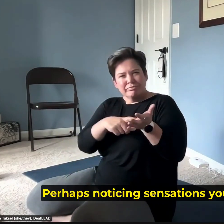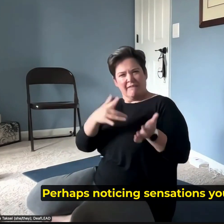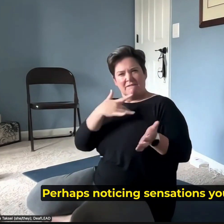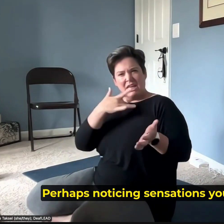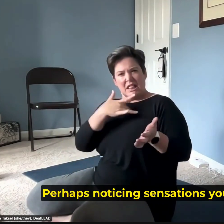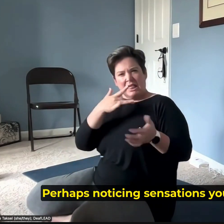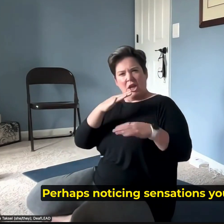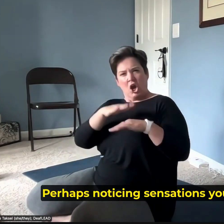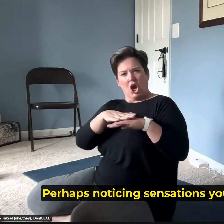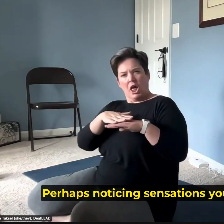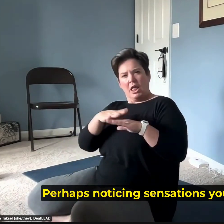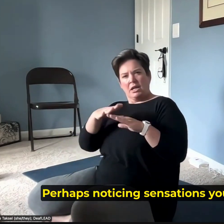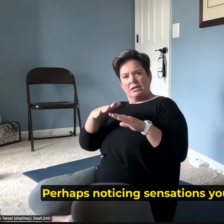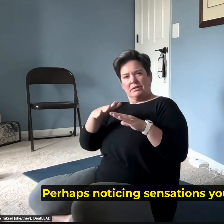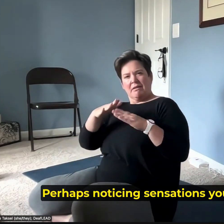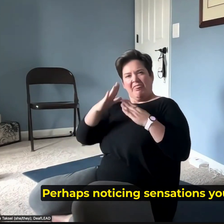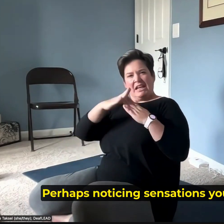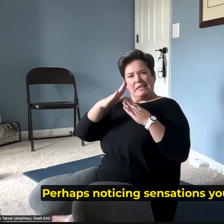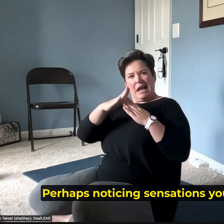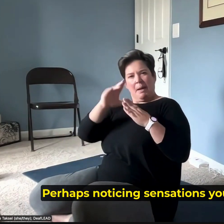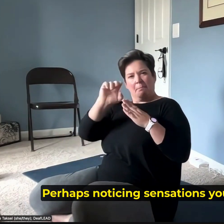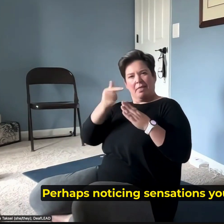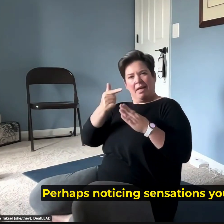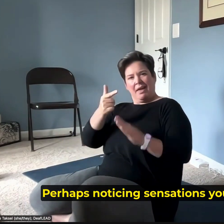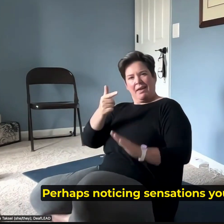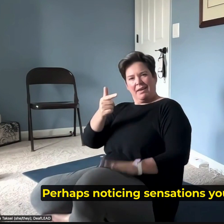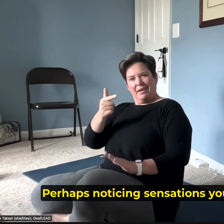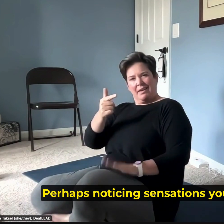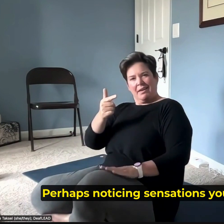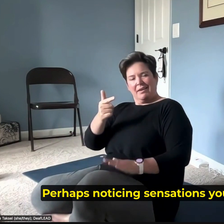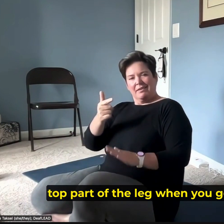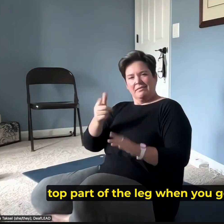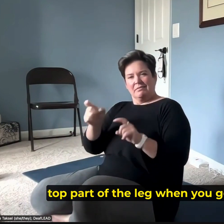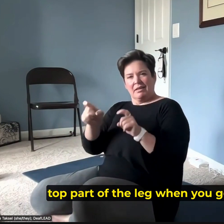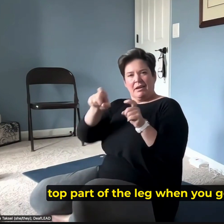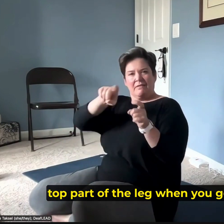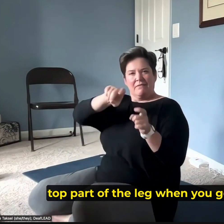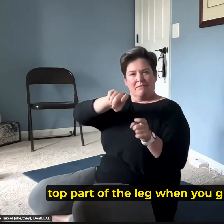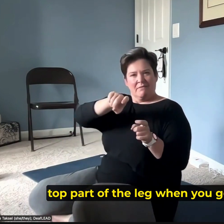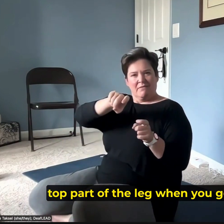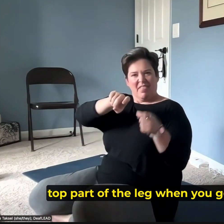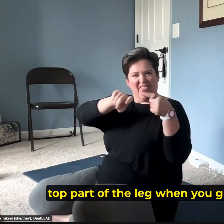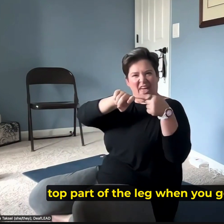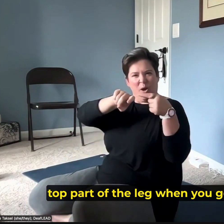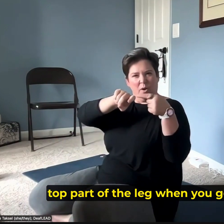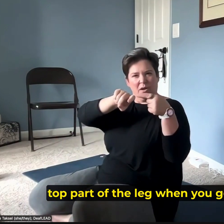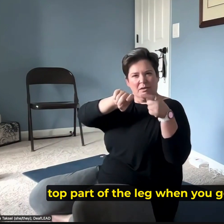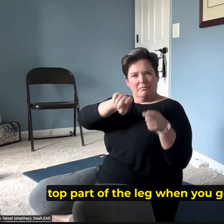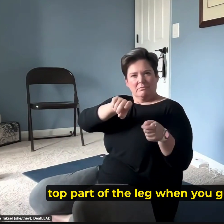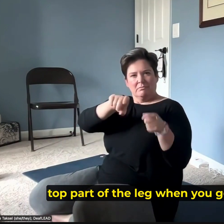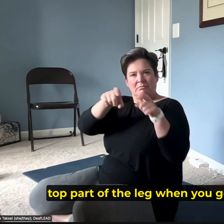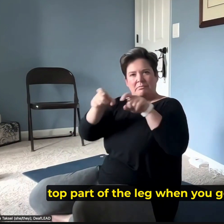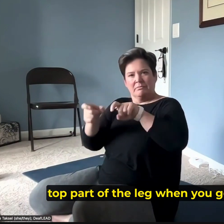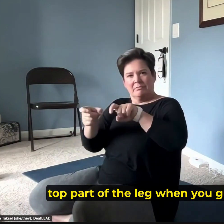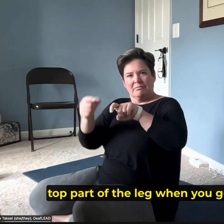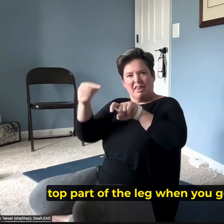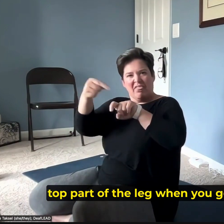Perhaps noticing sensations you might feel on the top part of the leg. When you go in